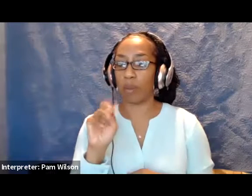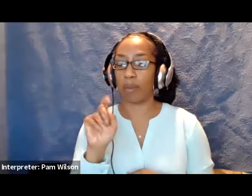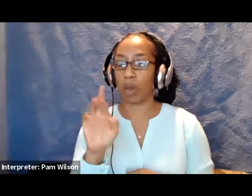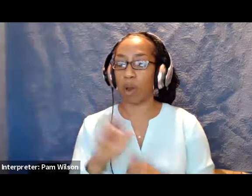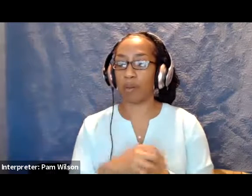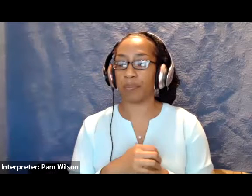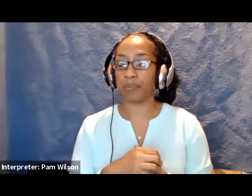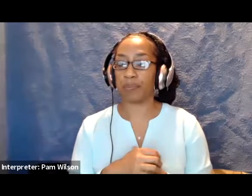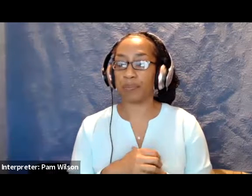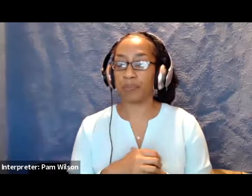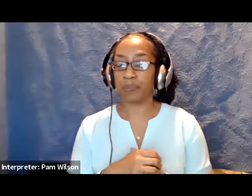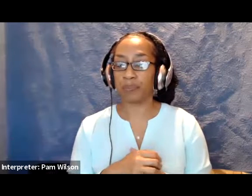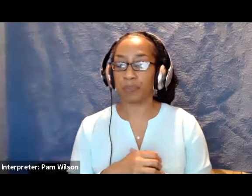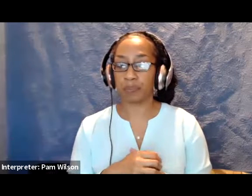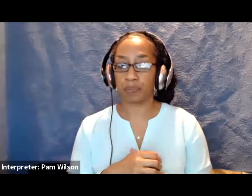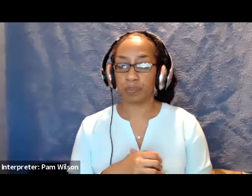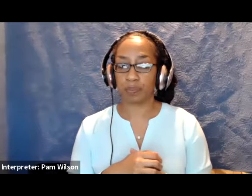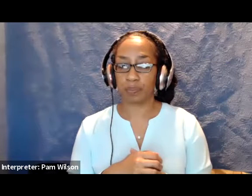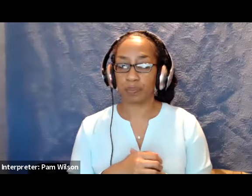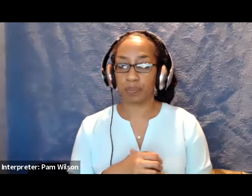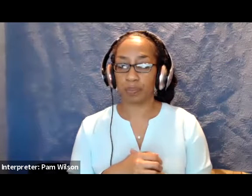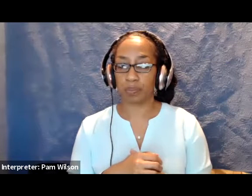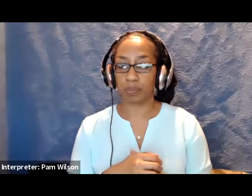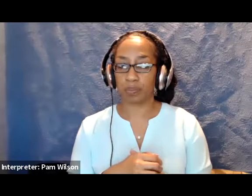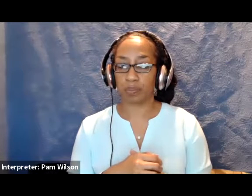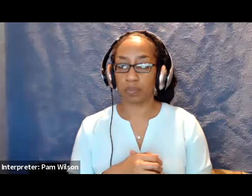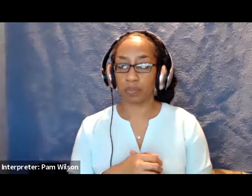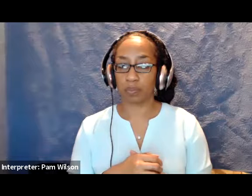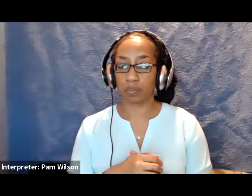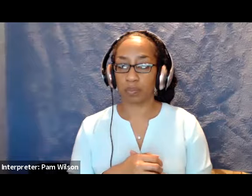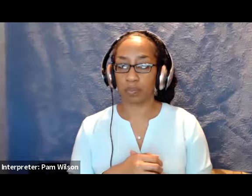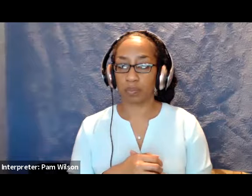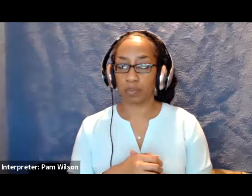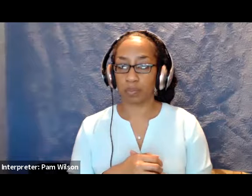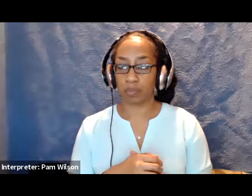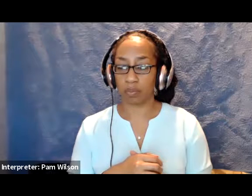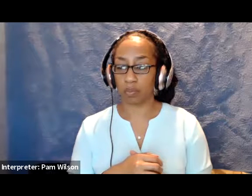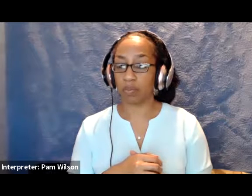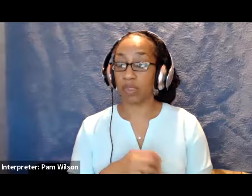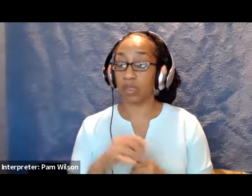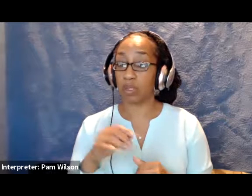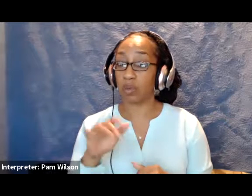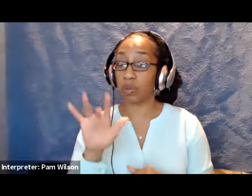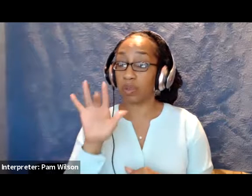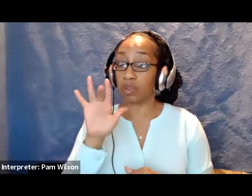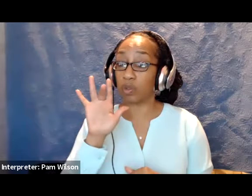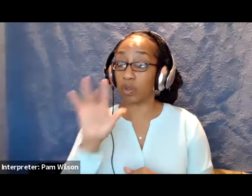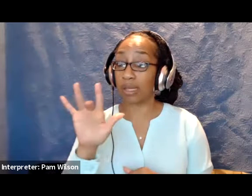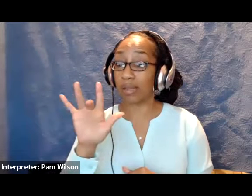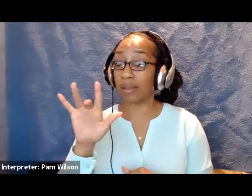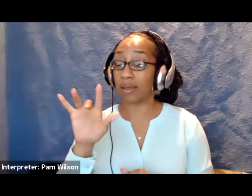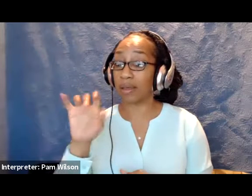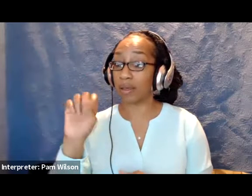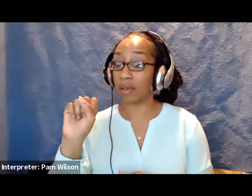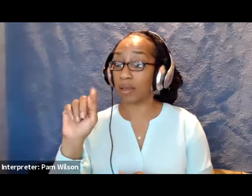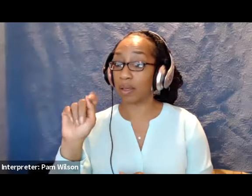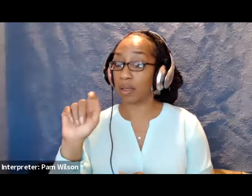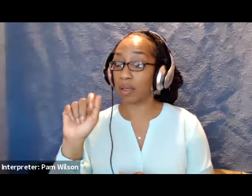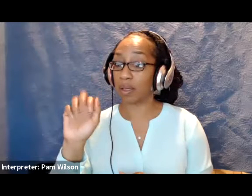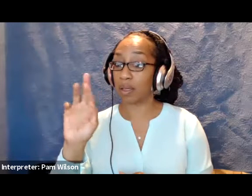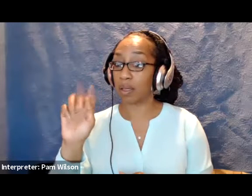Okay, so once you hit start, you're going to want to name your